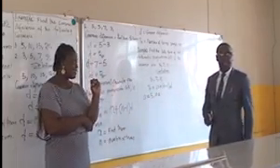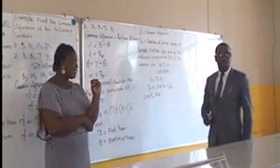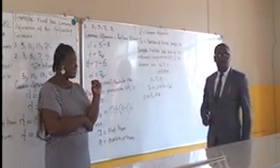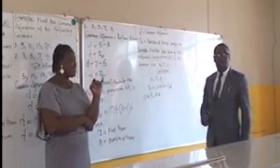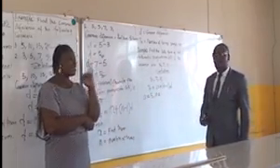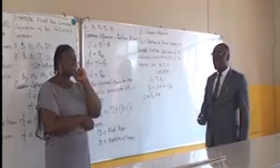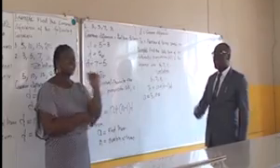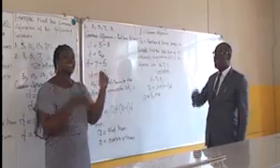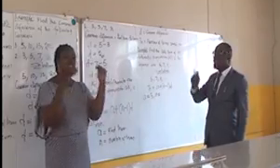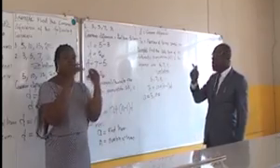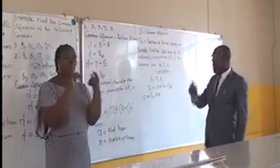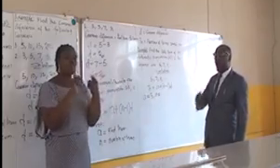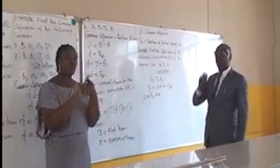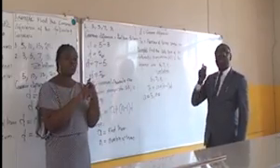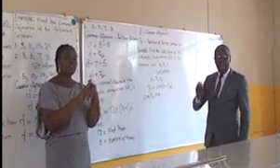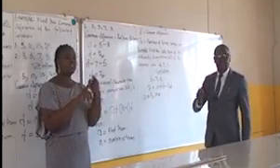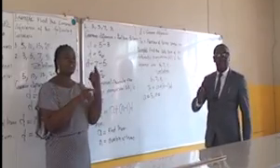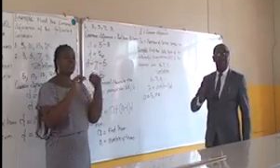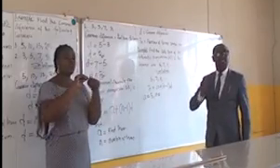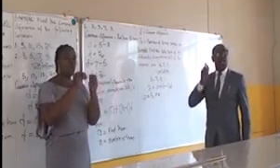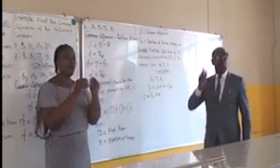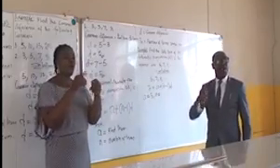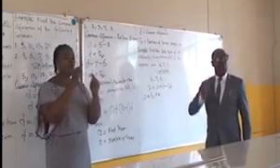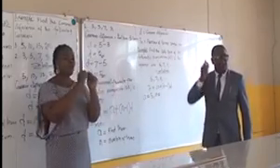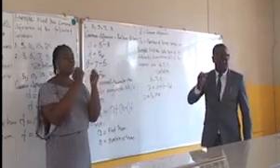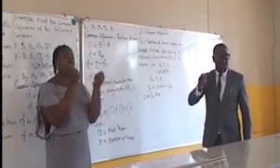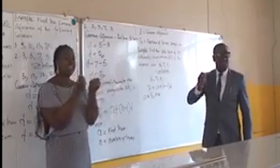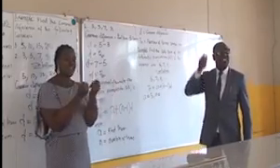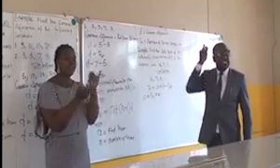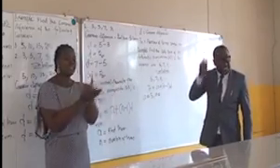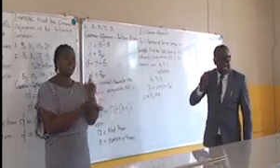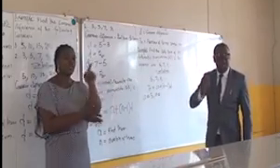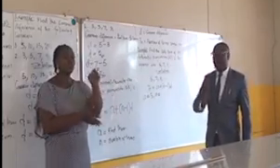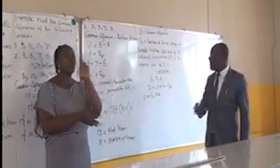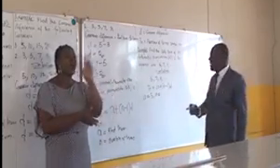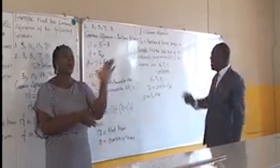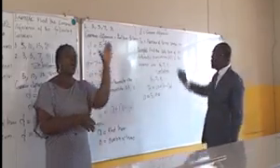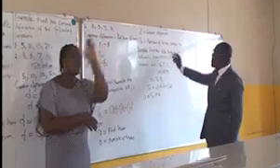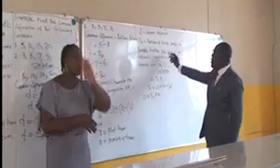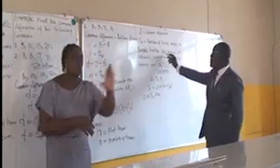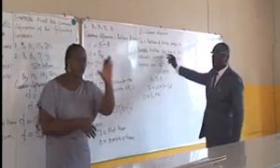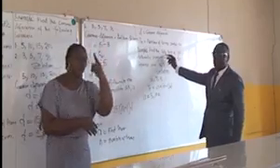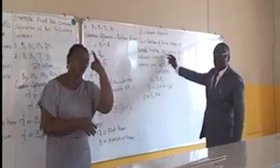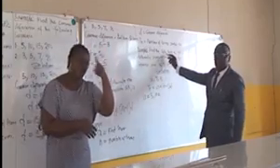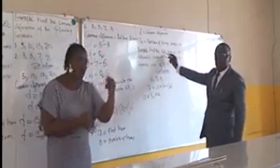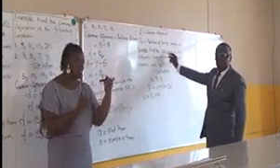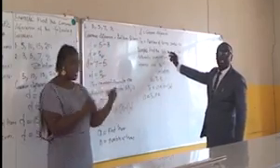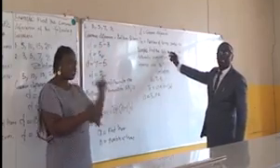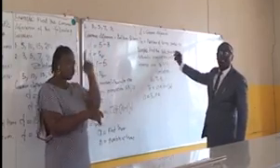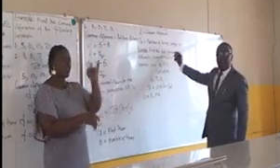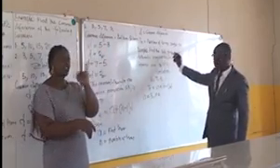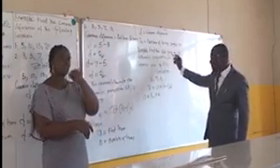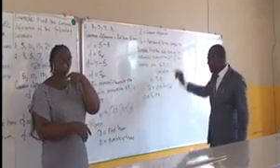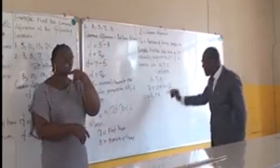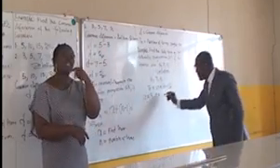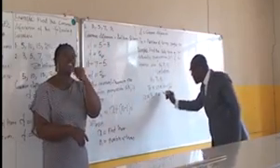N is equals to the number of terms that you are looking for, which is the 16th term from the question, the